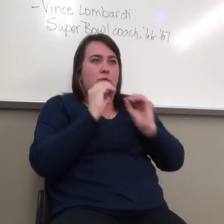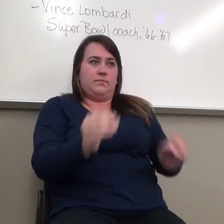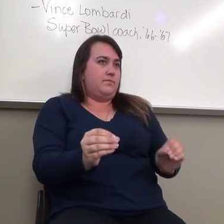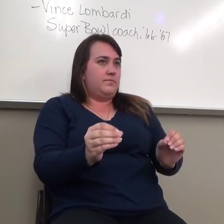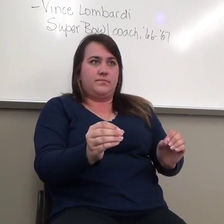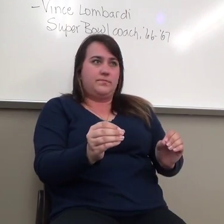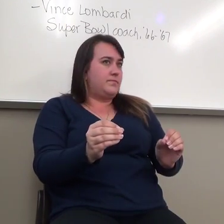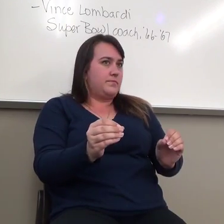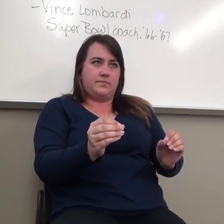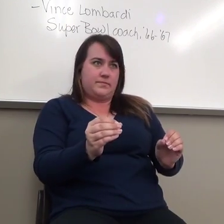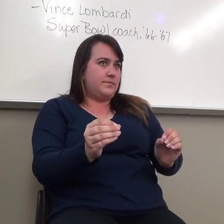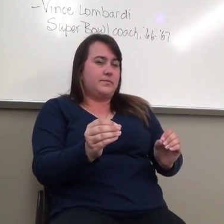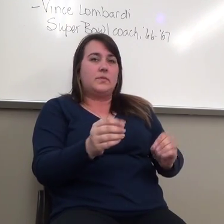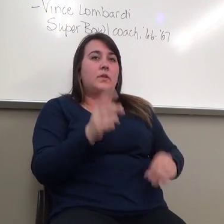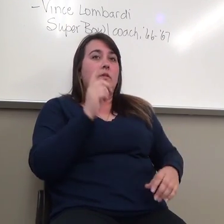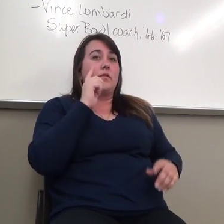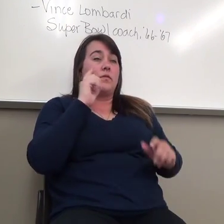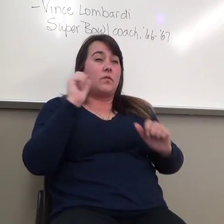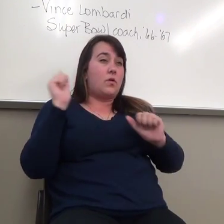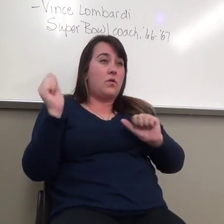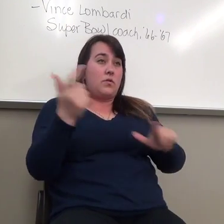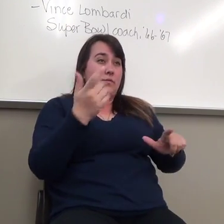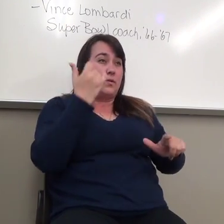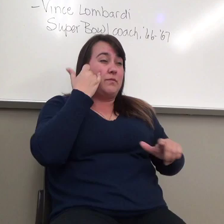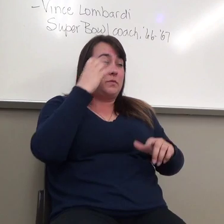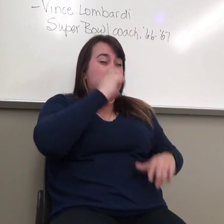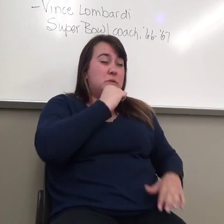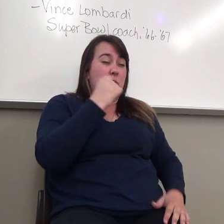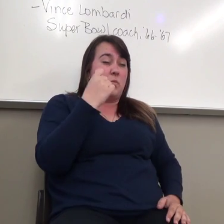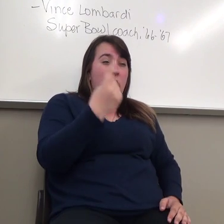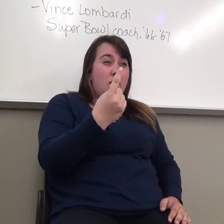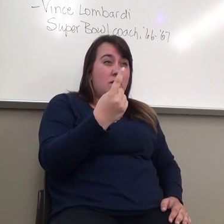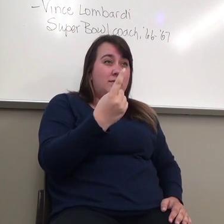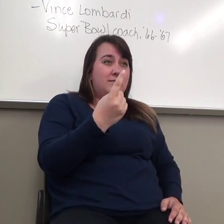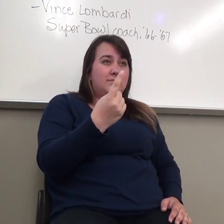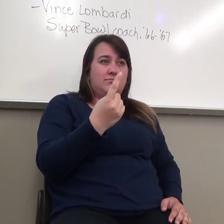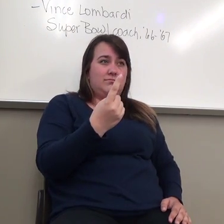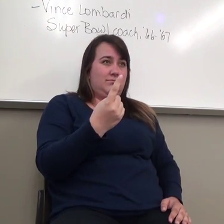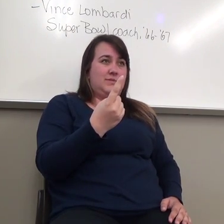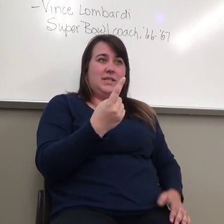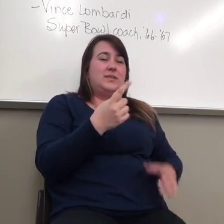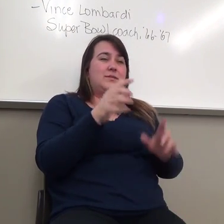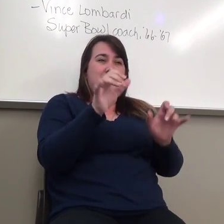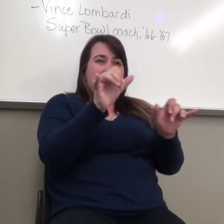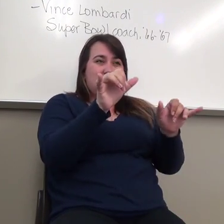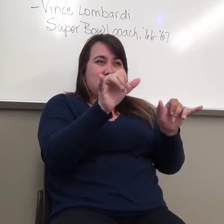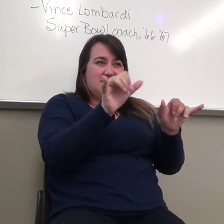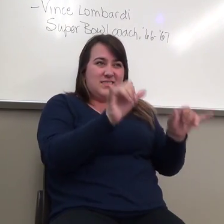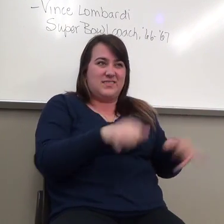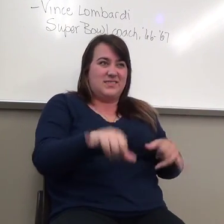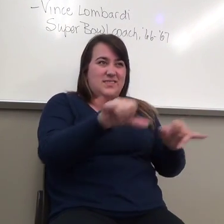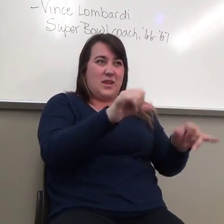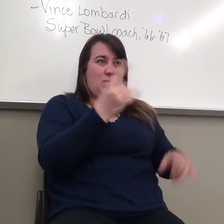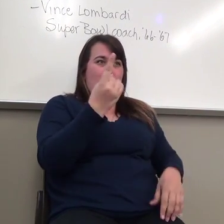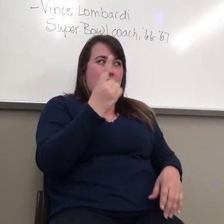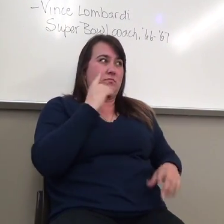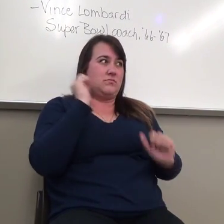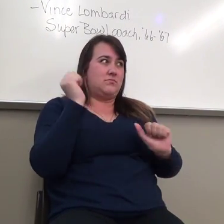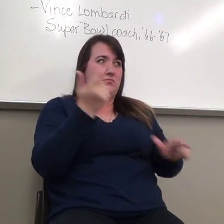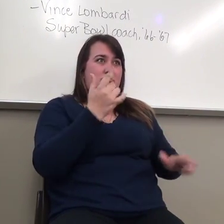all of the people, if they just missed one, it was the same one, okay? And it's kind of interesting. I'm going to go ahead and